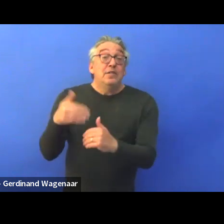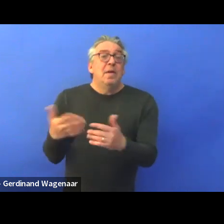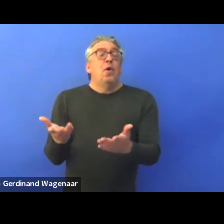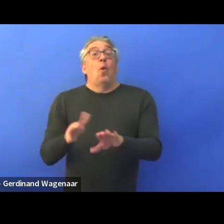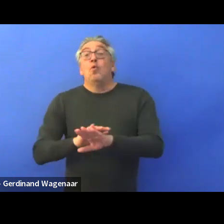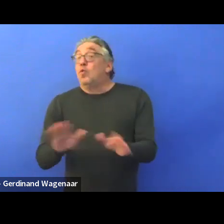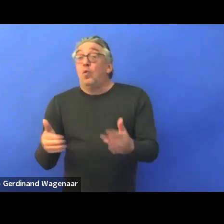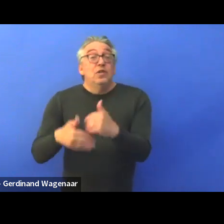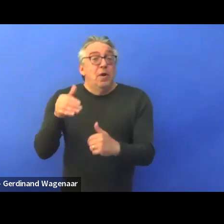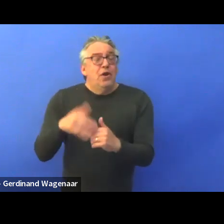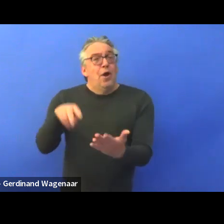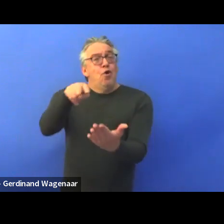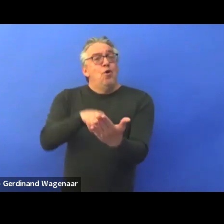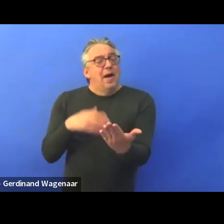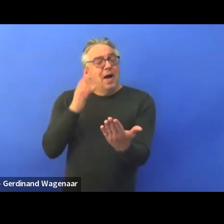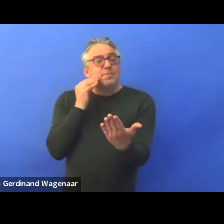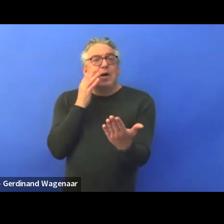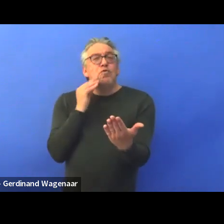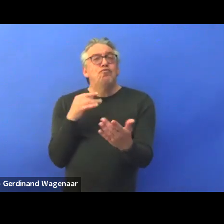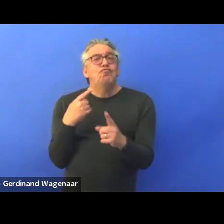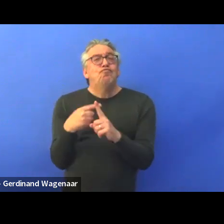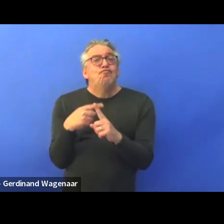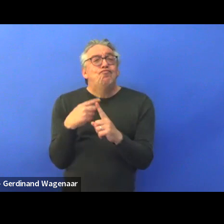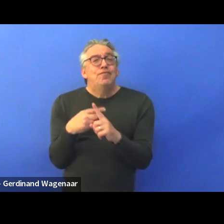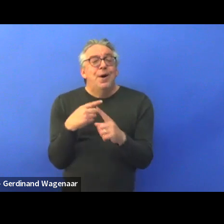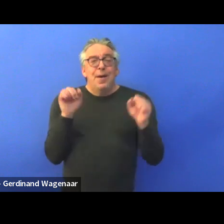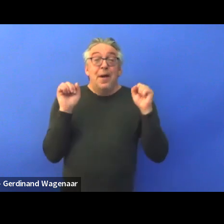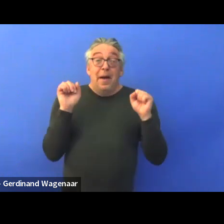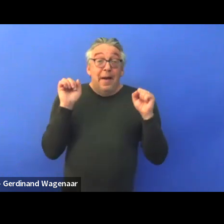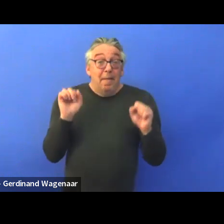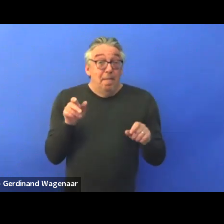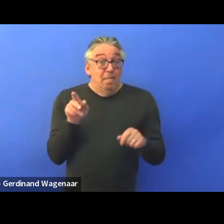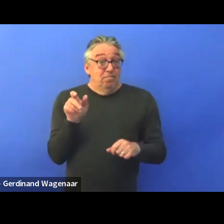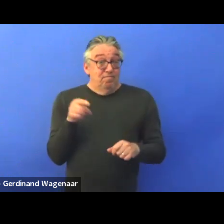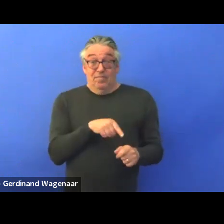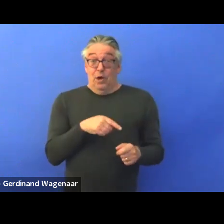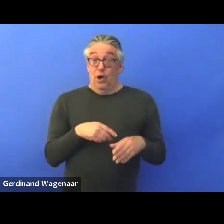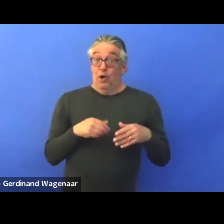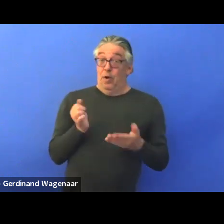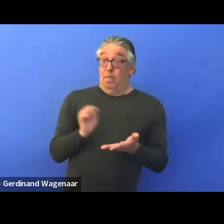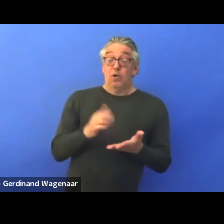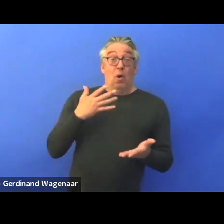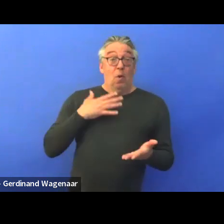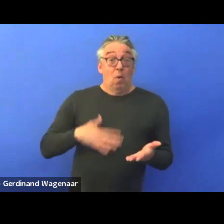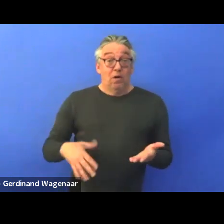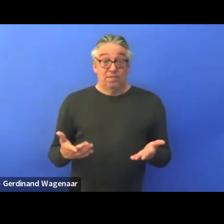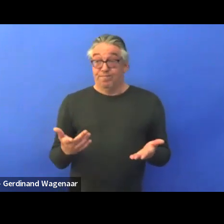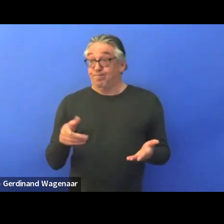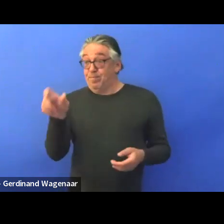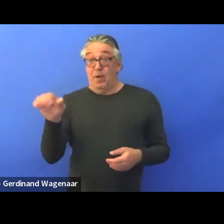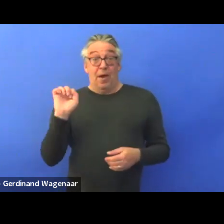disabilities, and that can be read on all sorts of different platforms, on computers, on